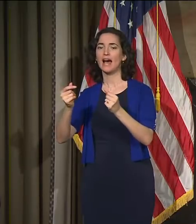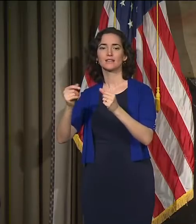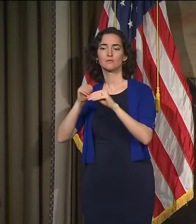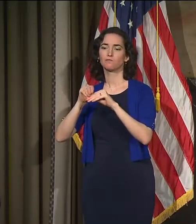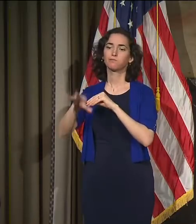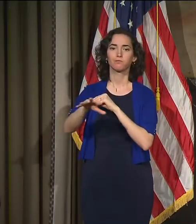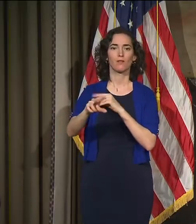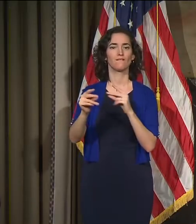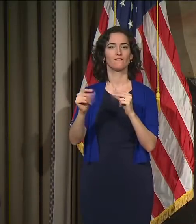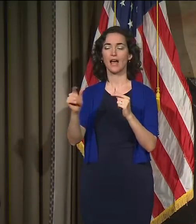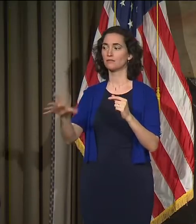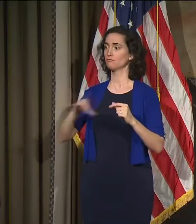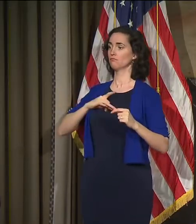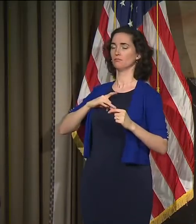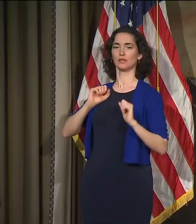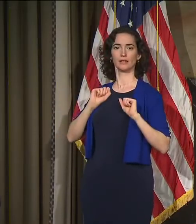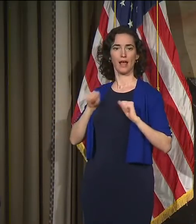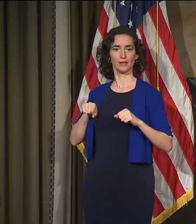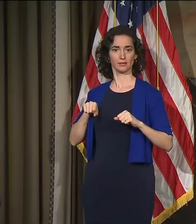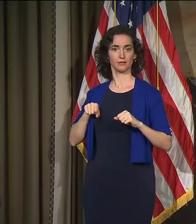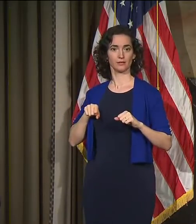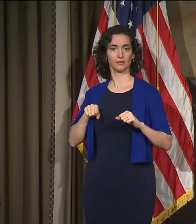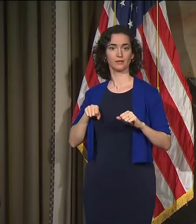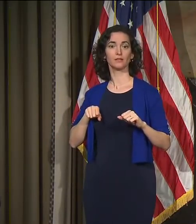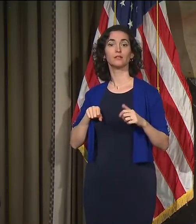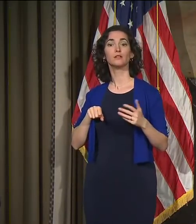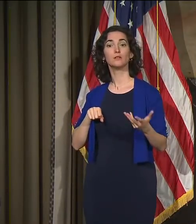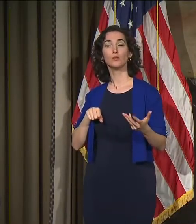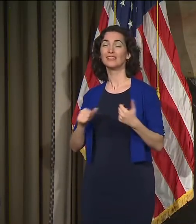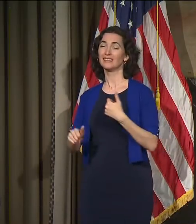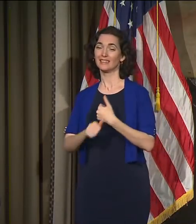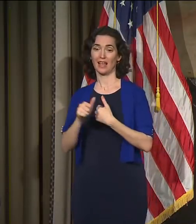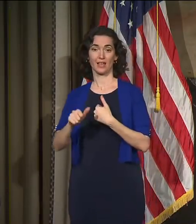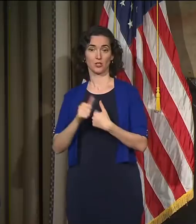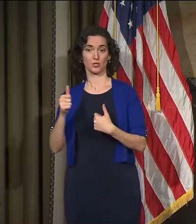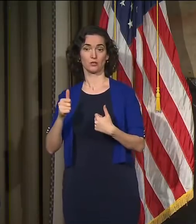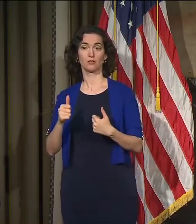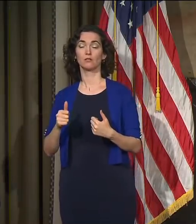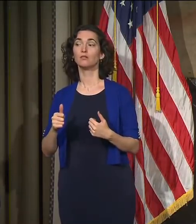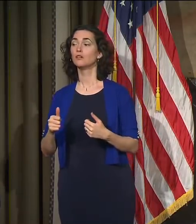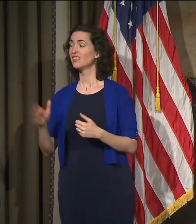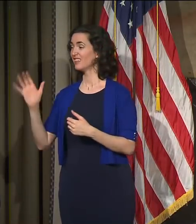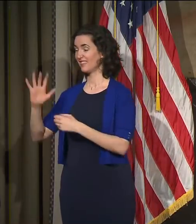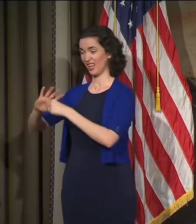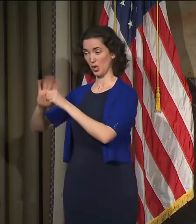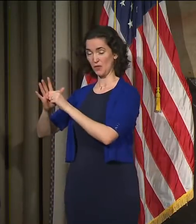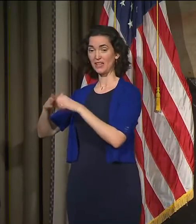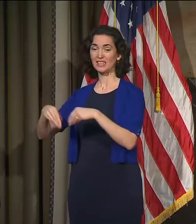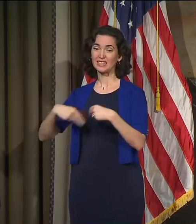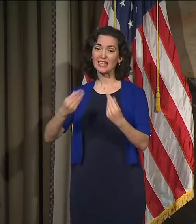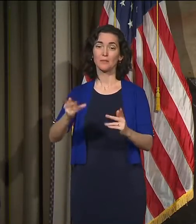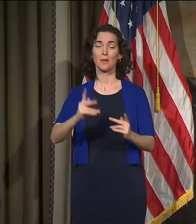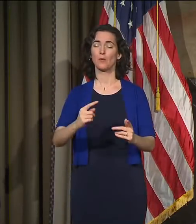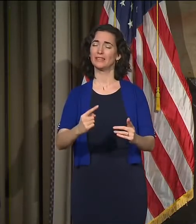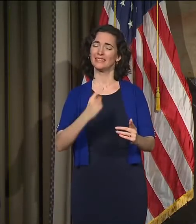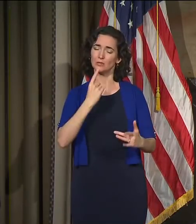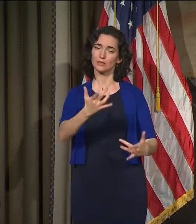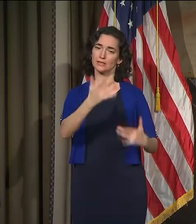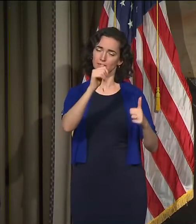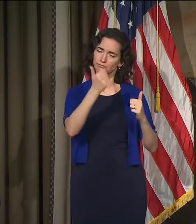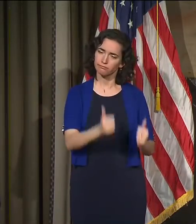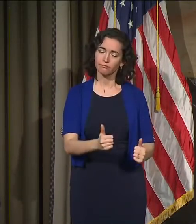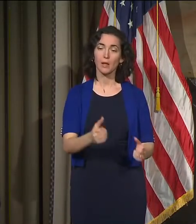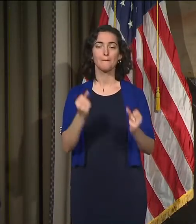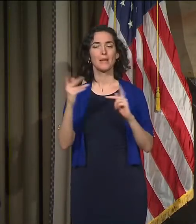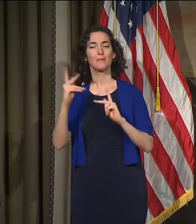very contagious, and that is causing so many people serious illness, causing so many people to go to the hospital, and